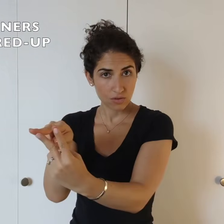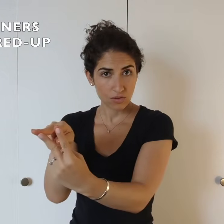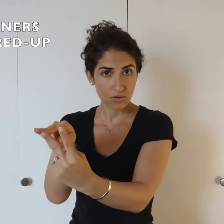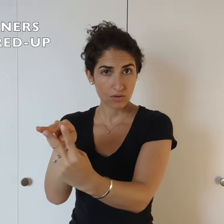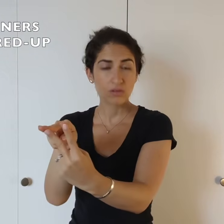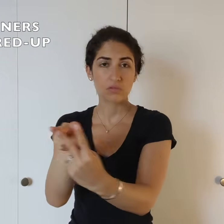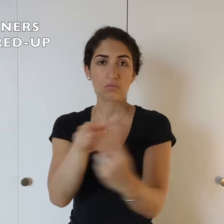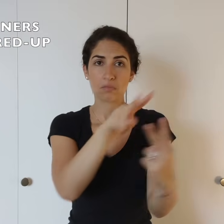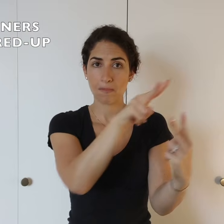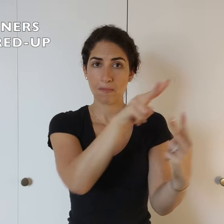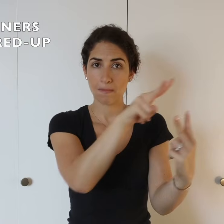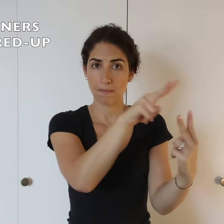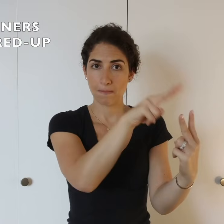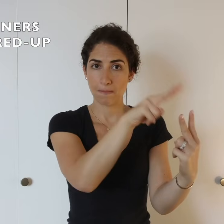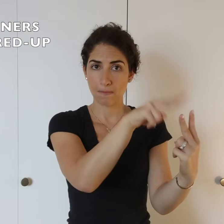up.